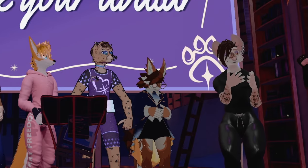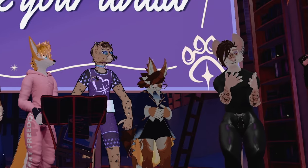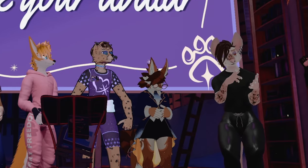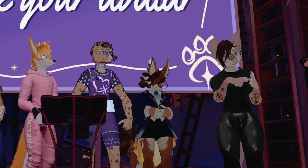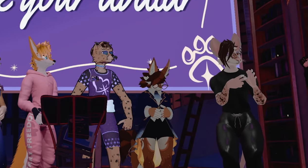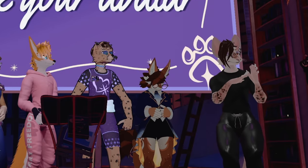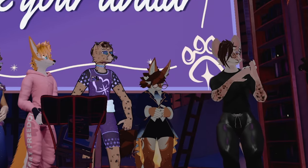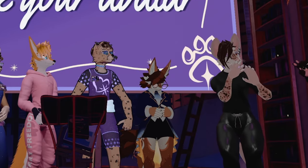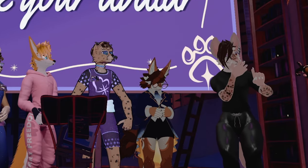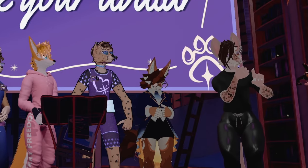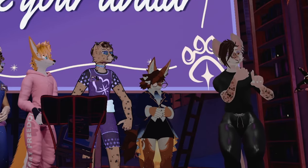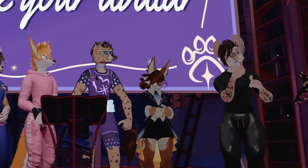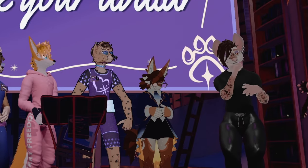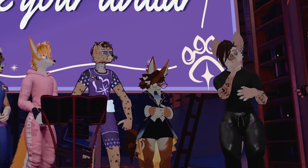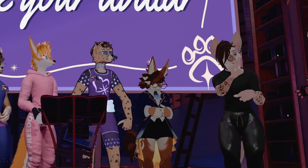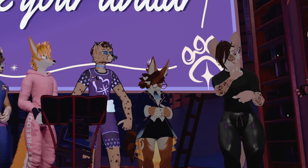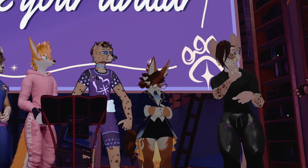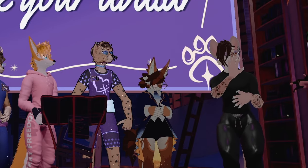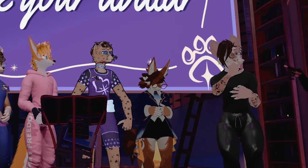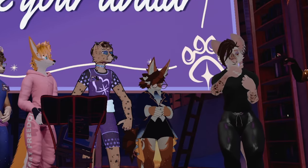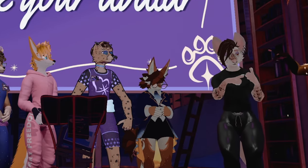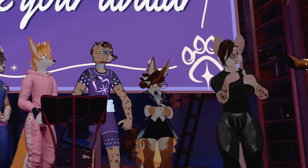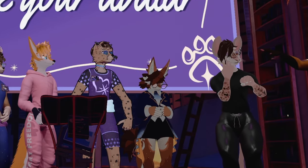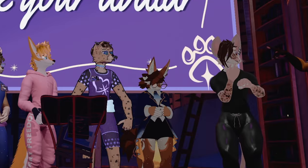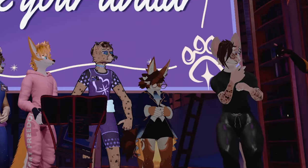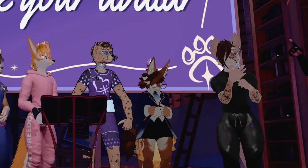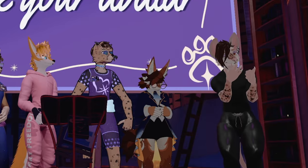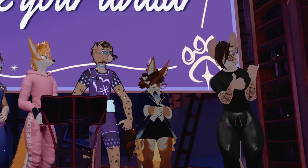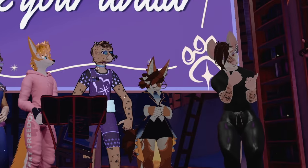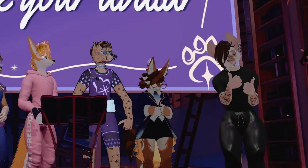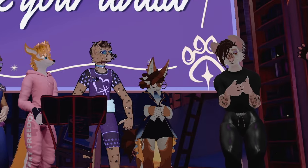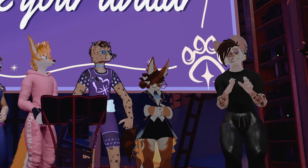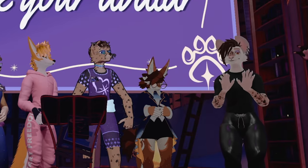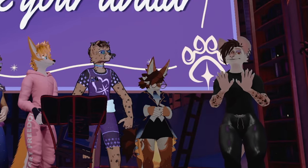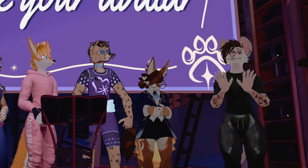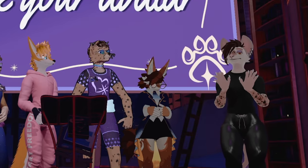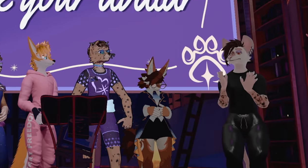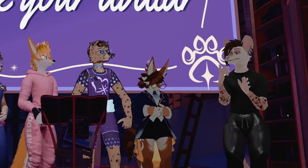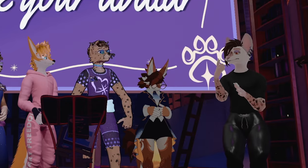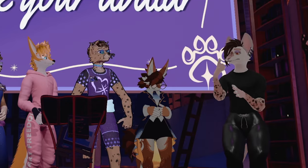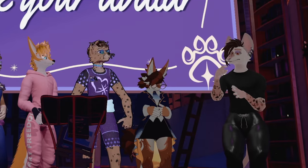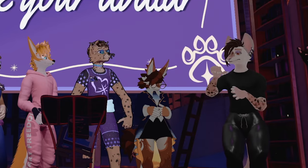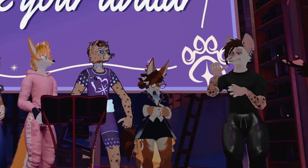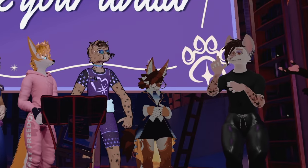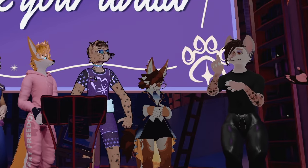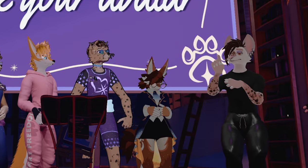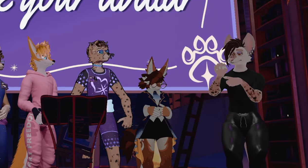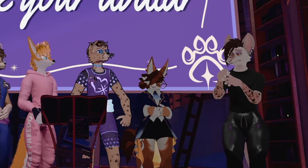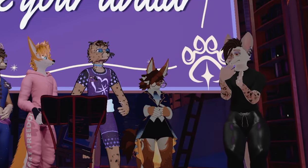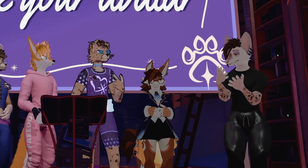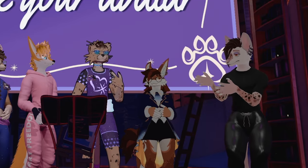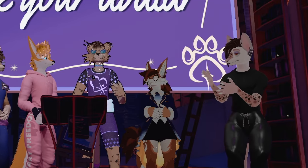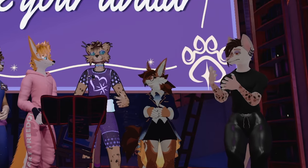it something your friends use? So, Zay, do you want to talk about sign names?